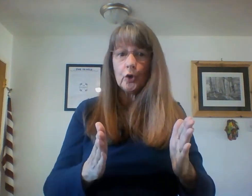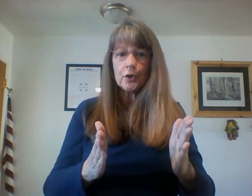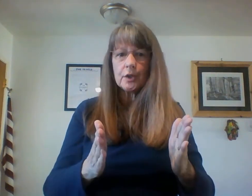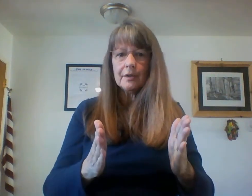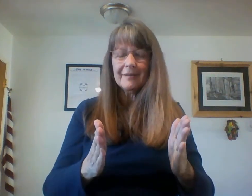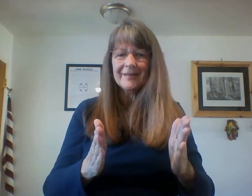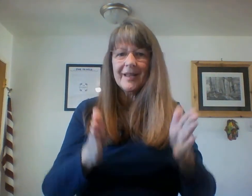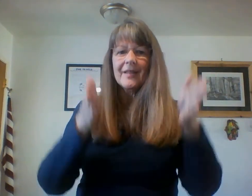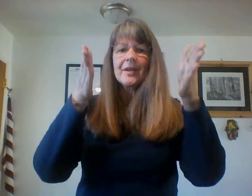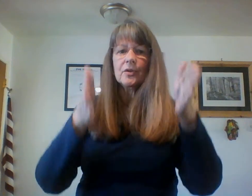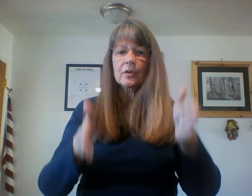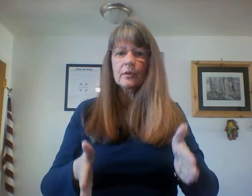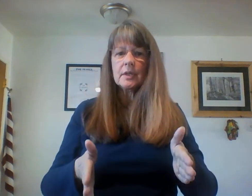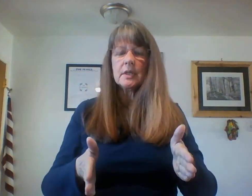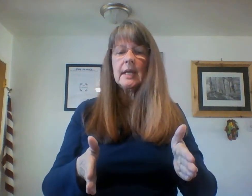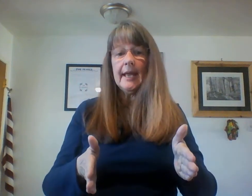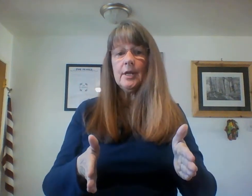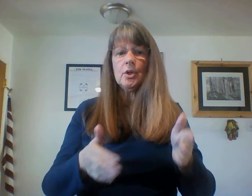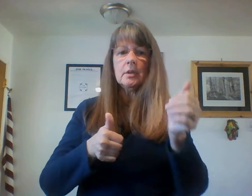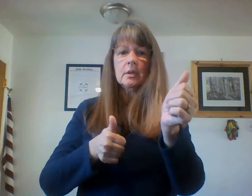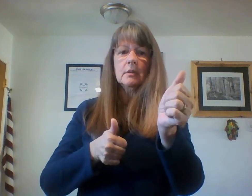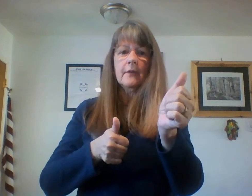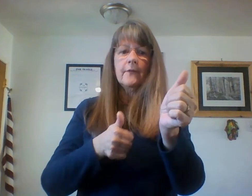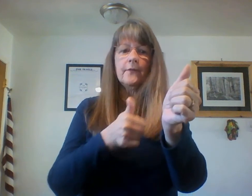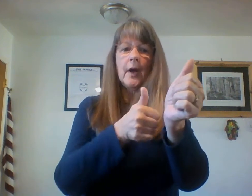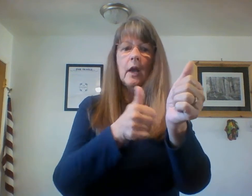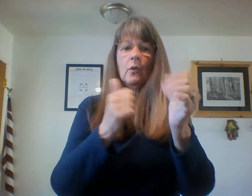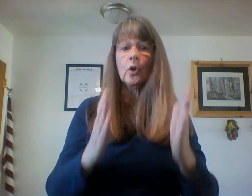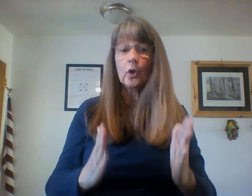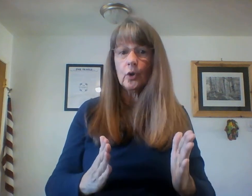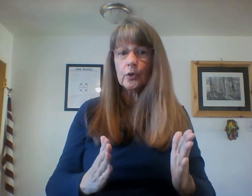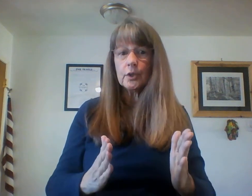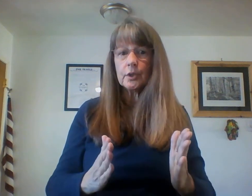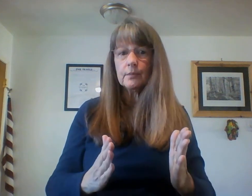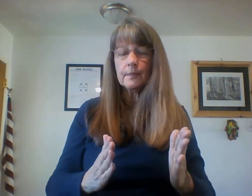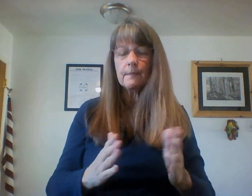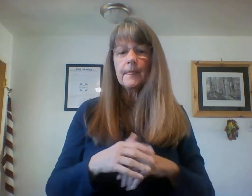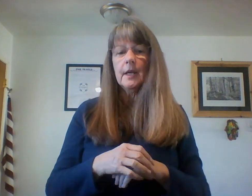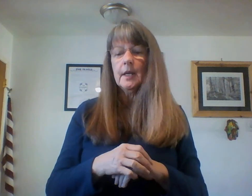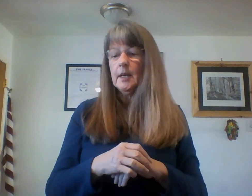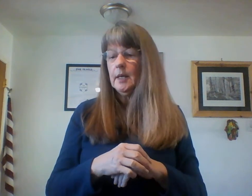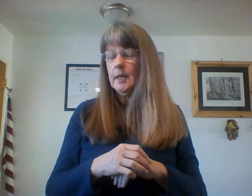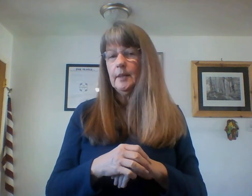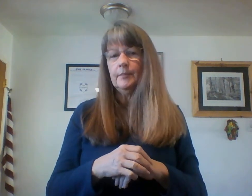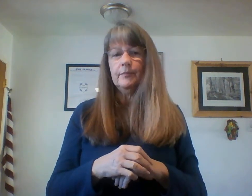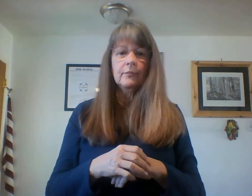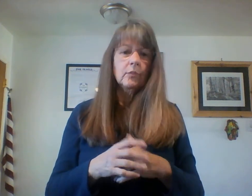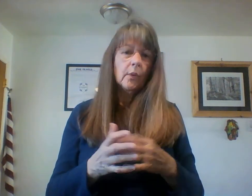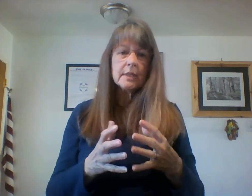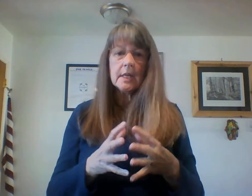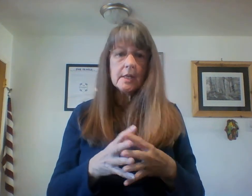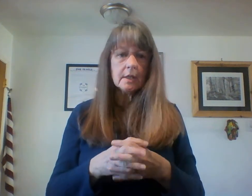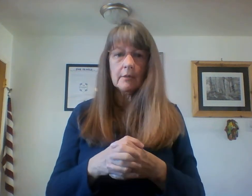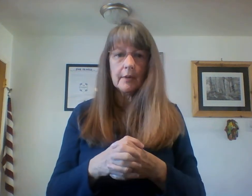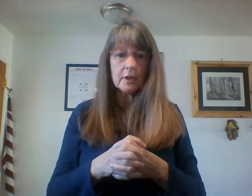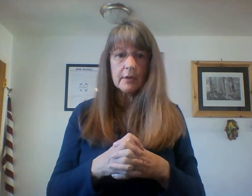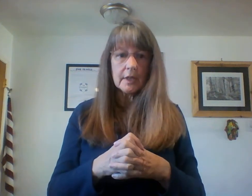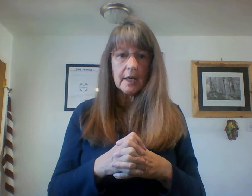Followers. This is the agent. Followers. We always teased when I was going to sign